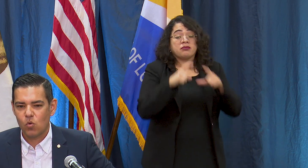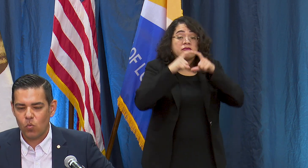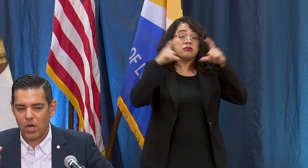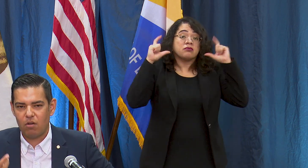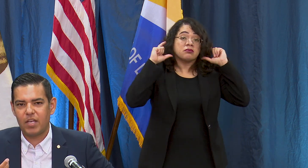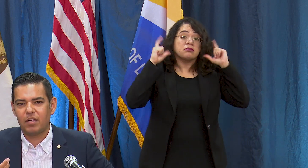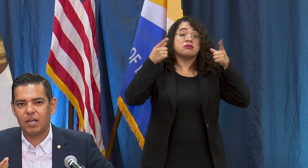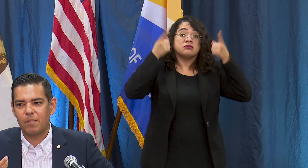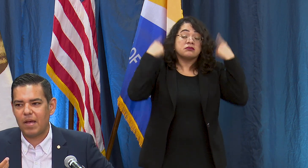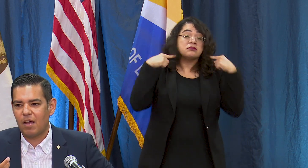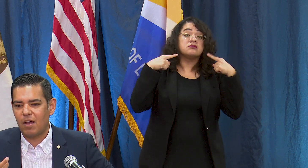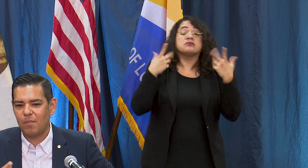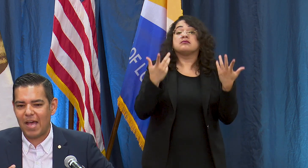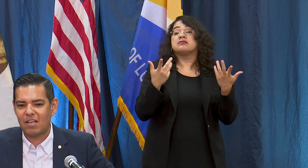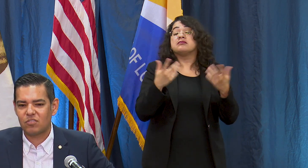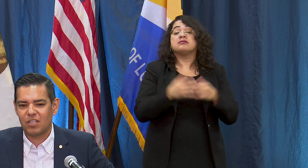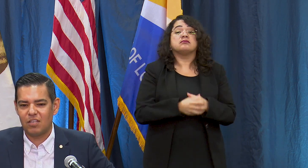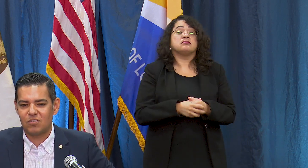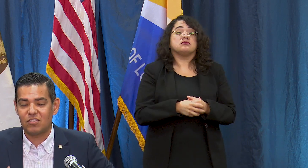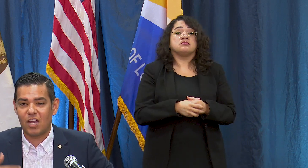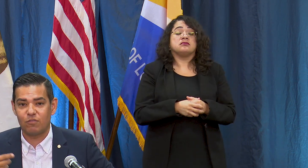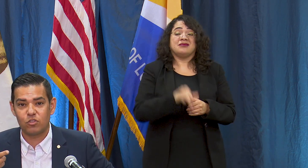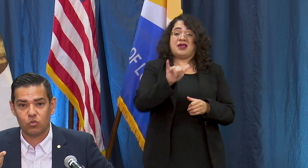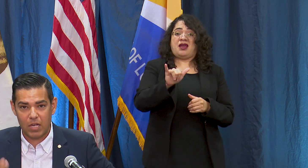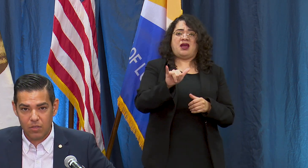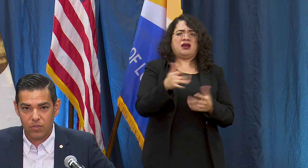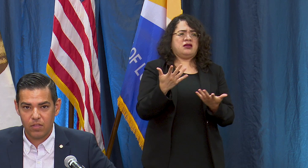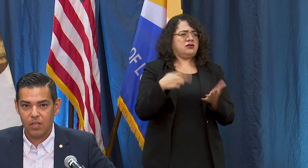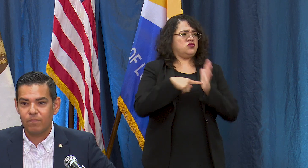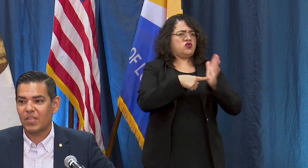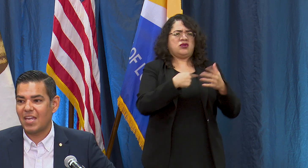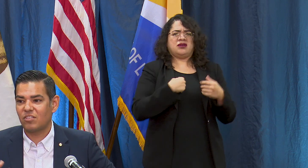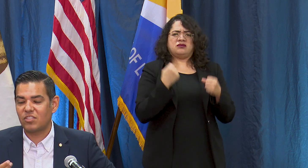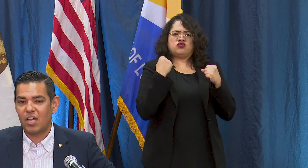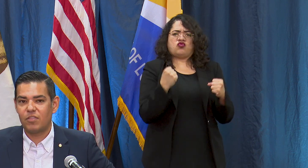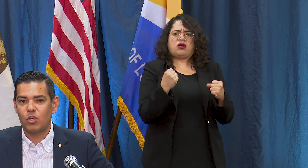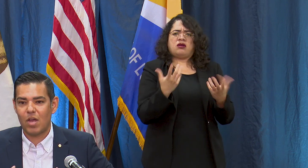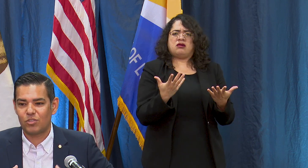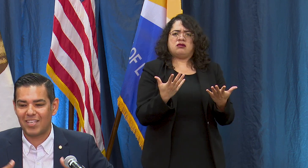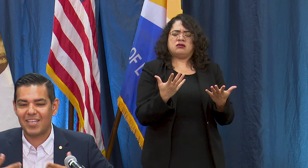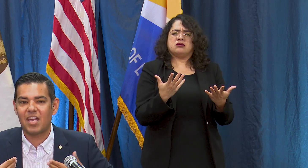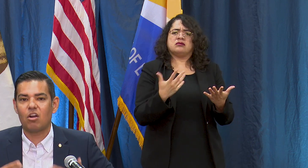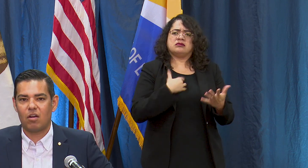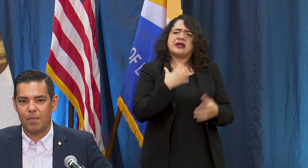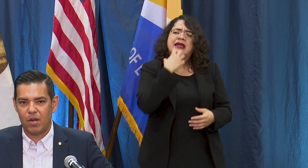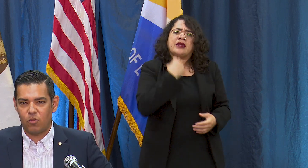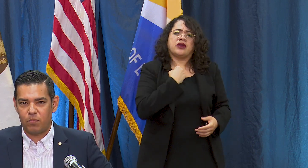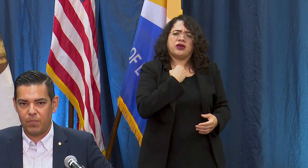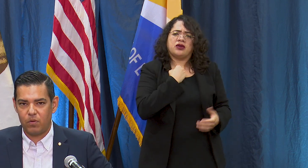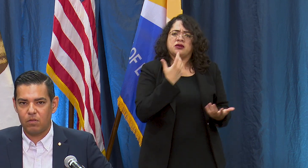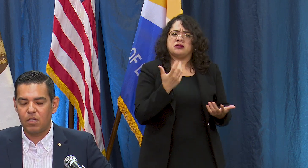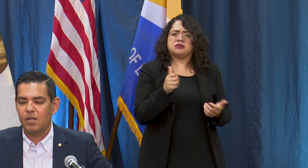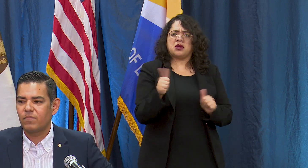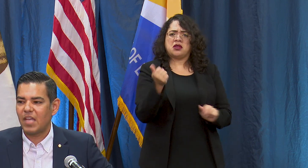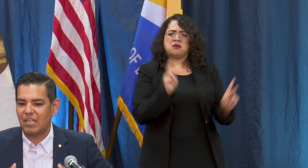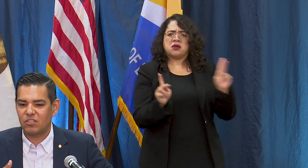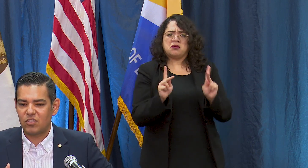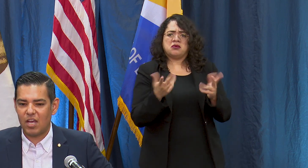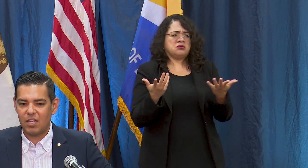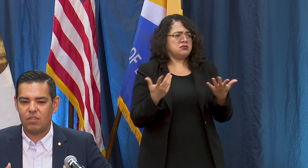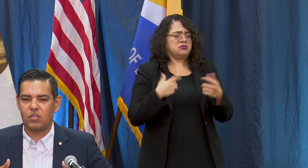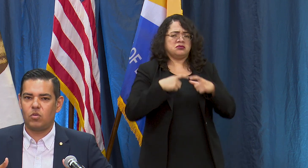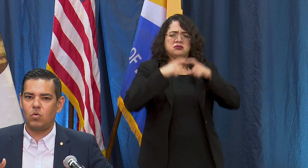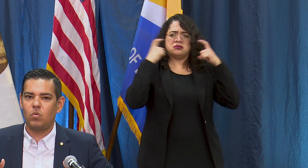covering, wearing a mask is a sign of strength, and is a sign that you actually care about other people, and